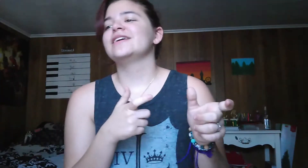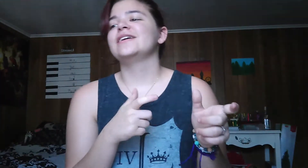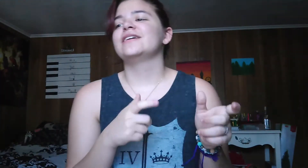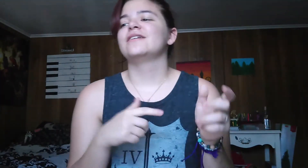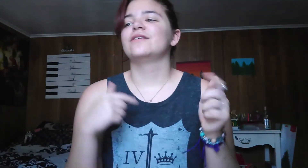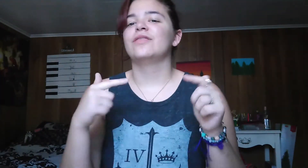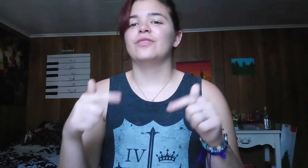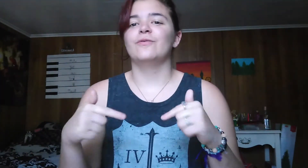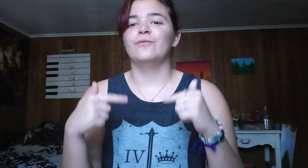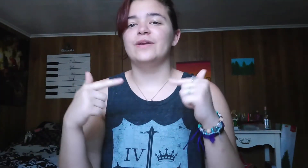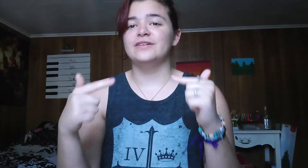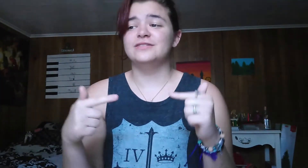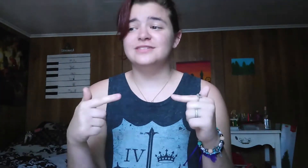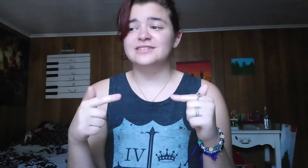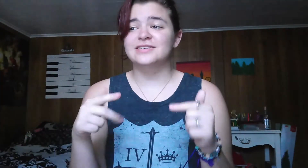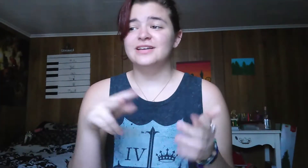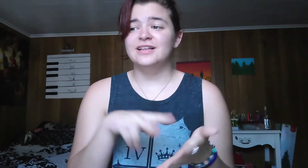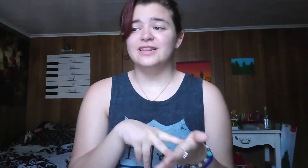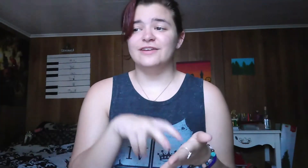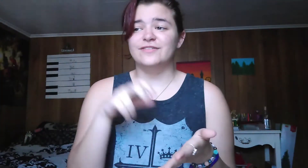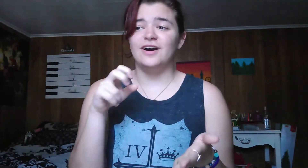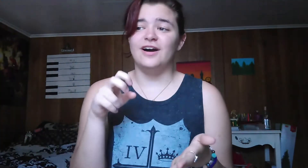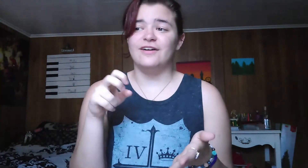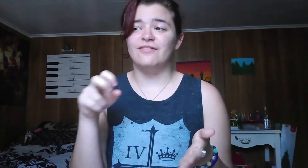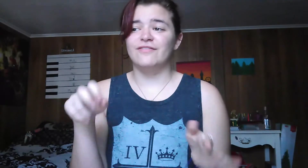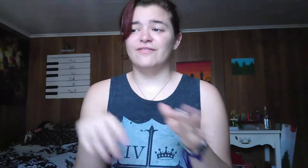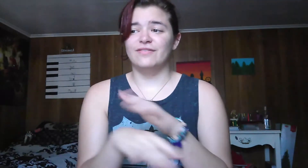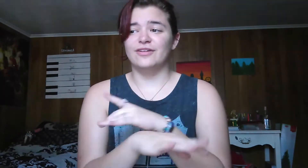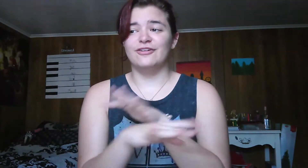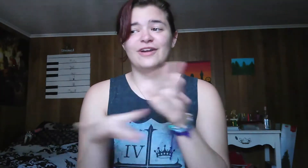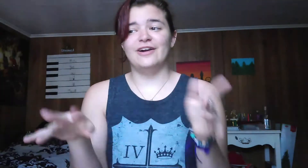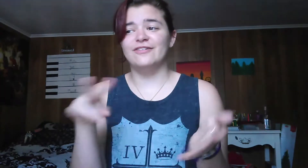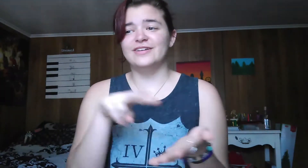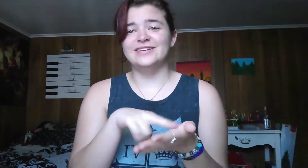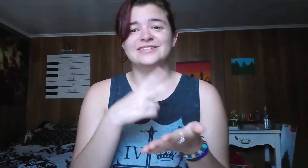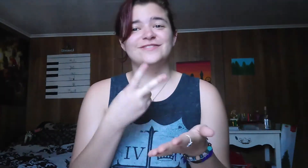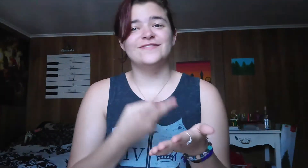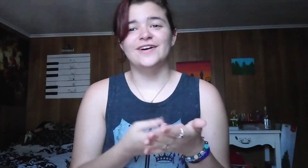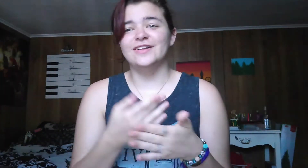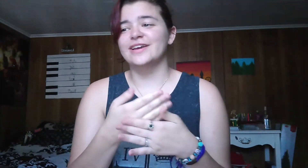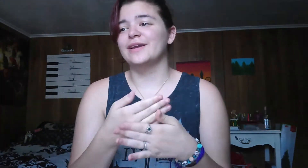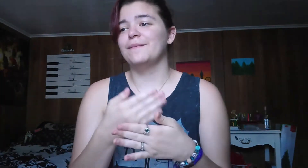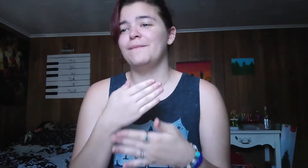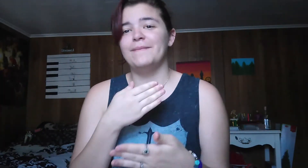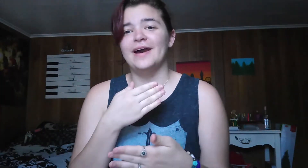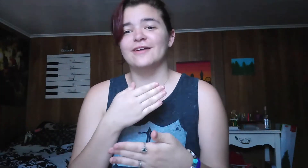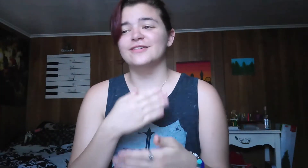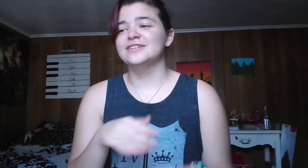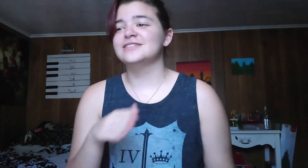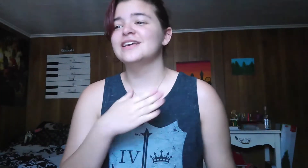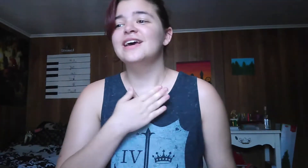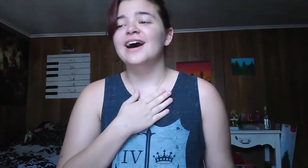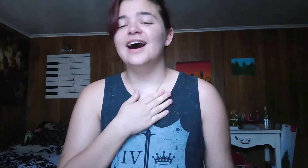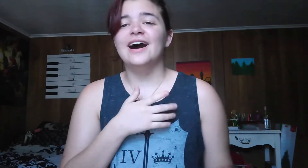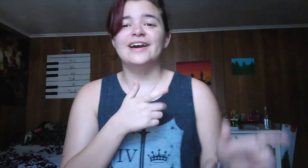Suddenly, the wheels lift off. The ground is falling backwards. I